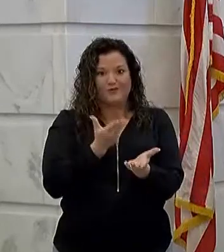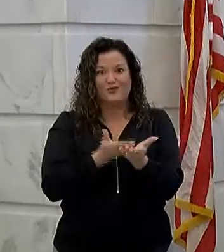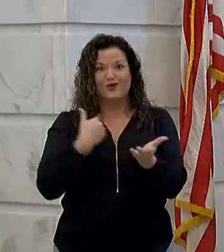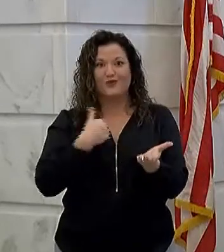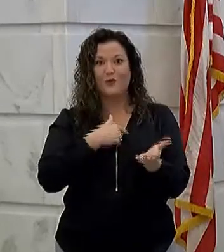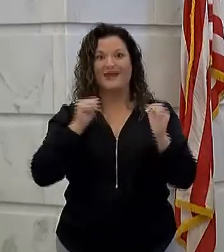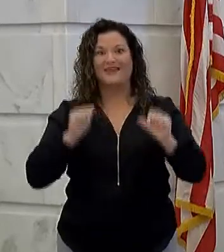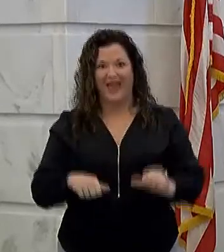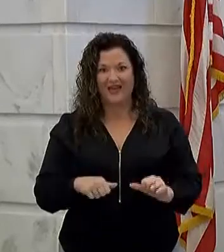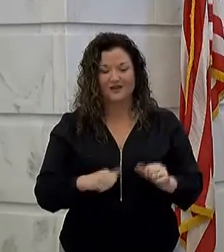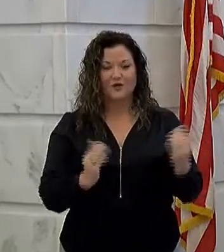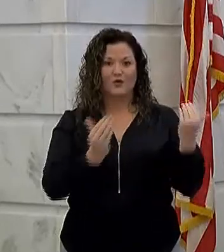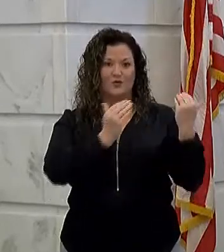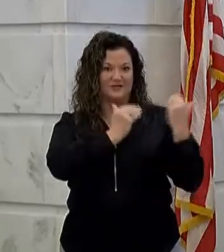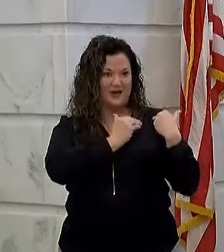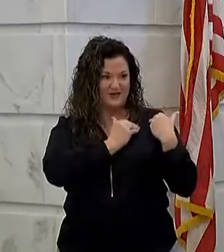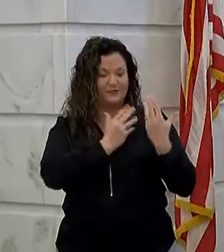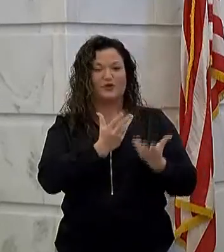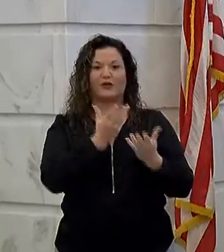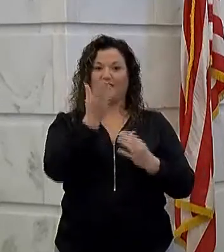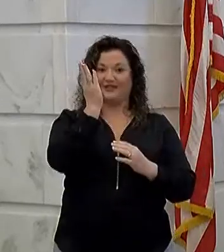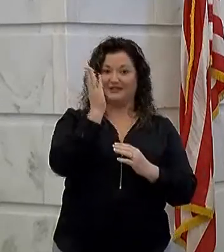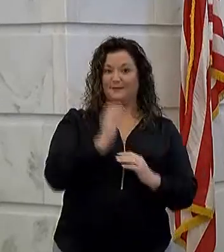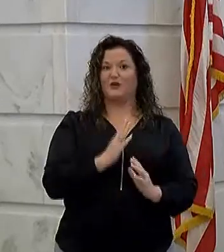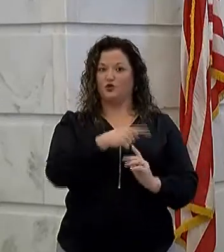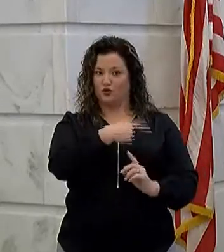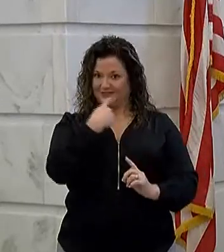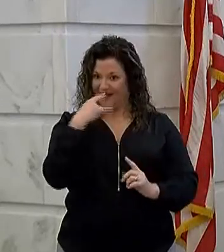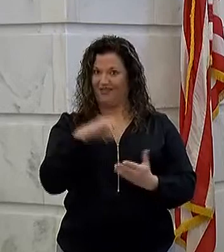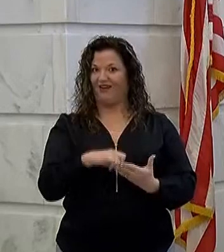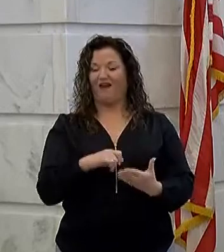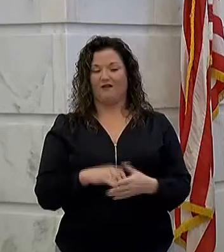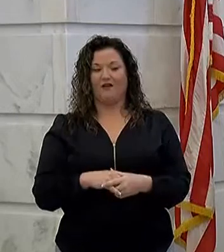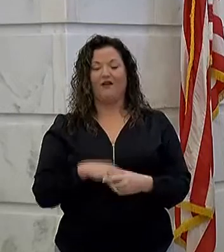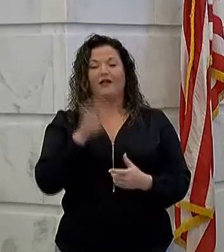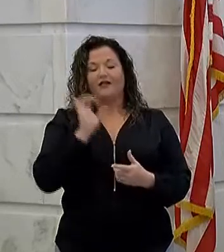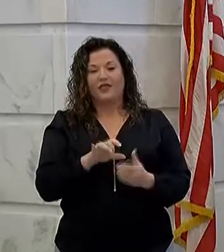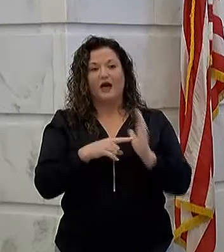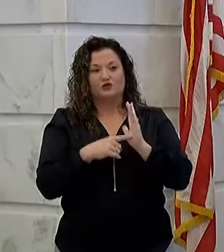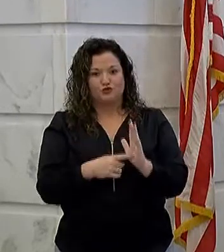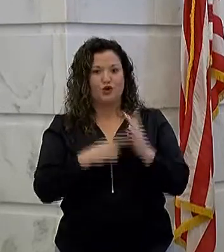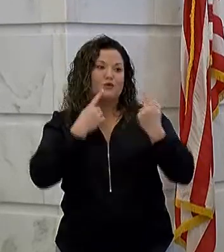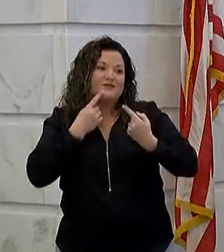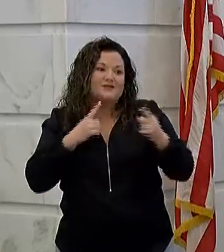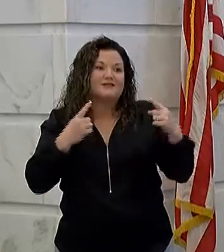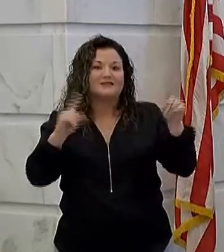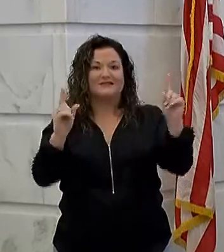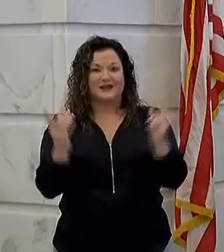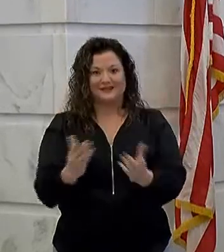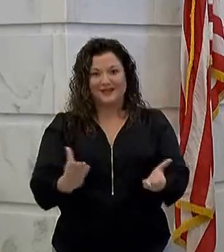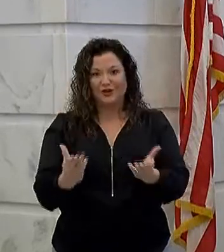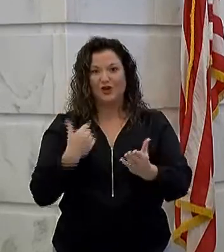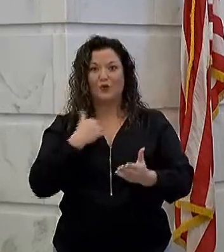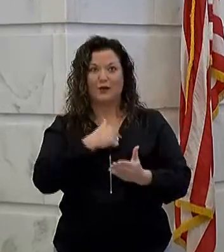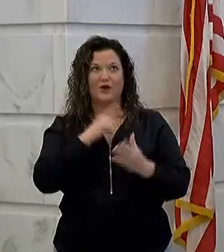it responsibly, as the speaker said. And that is the success story here. We're in an incredible position in our state